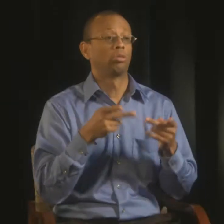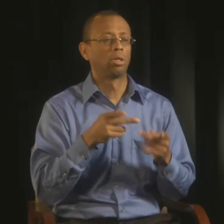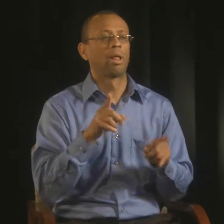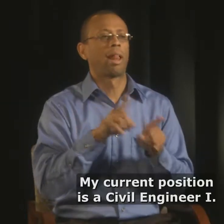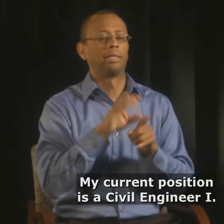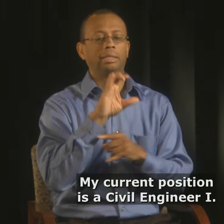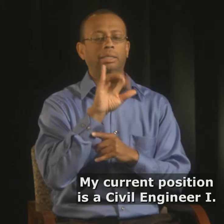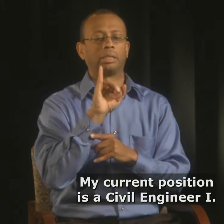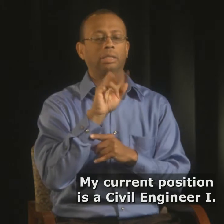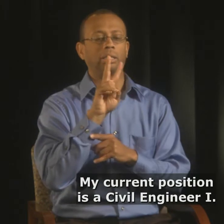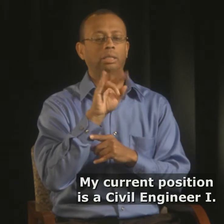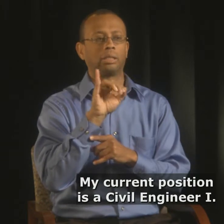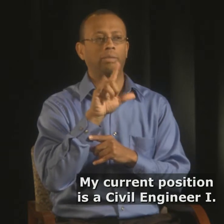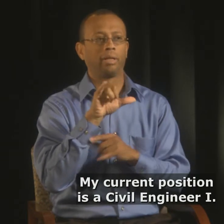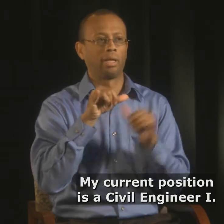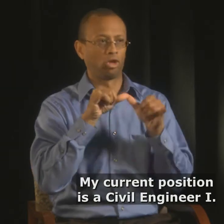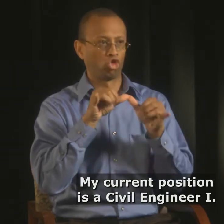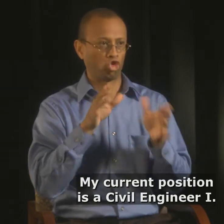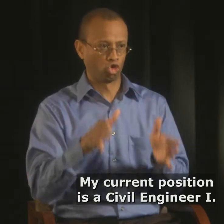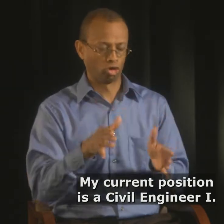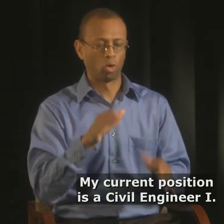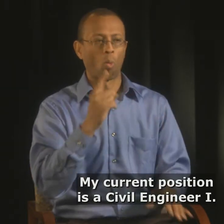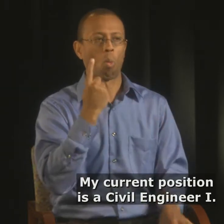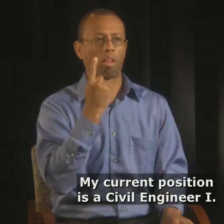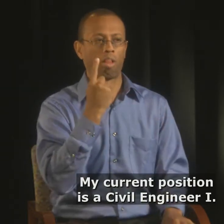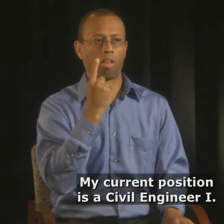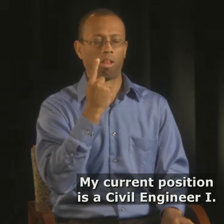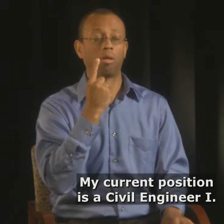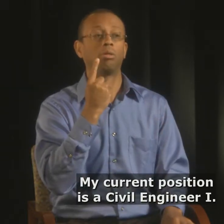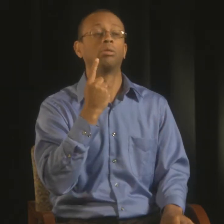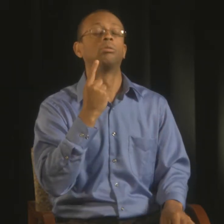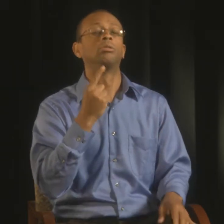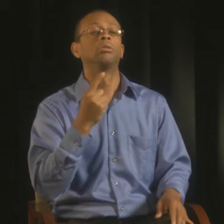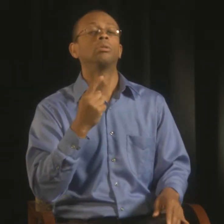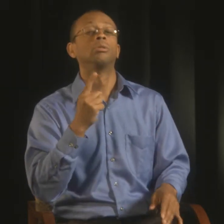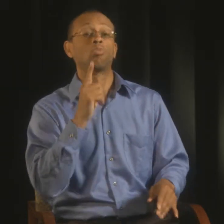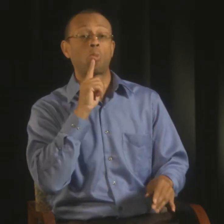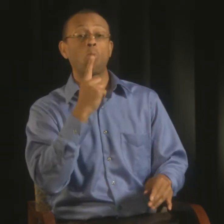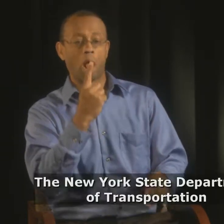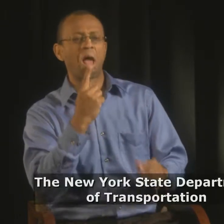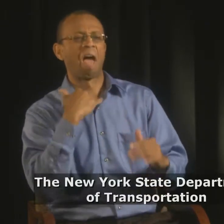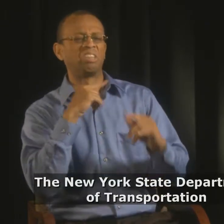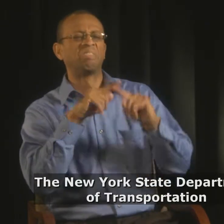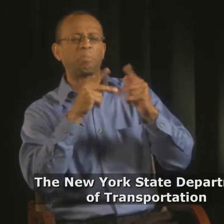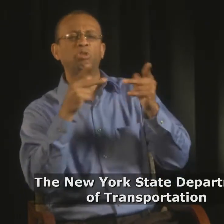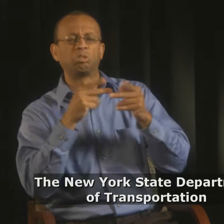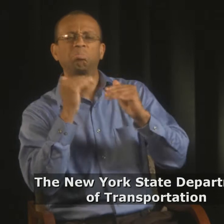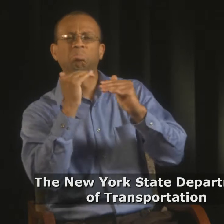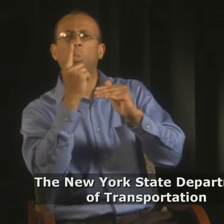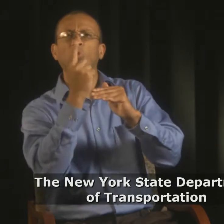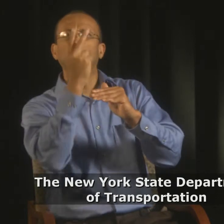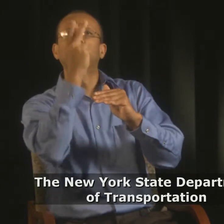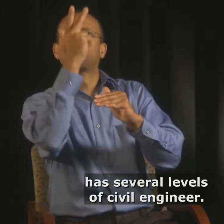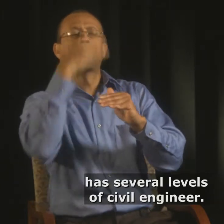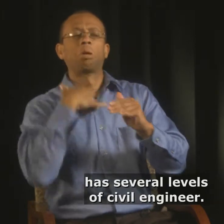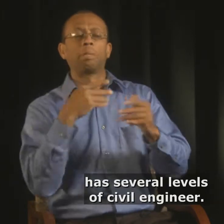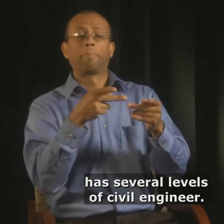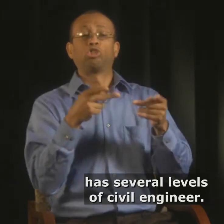My current position is a Civil Engineer 1. The New York State Department of Transportation has